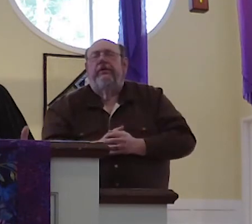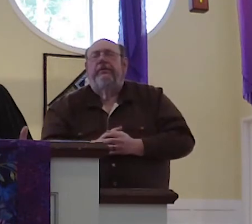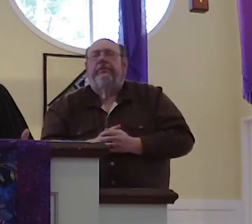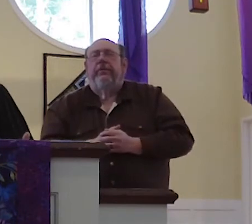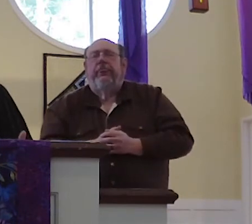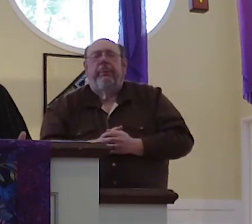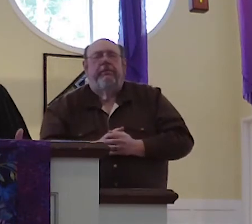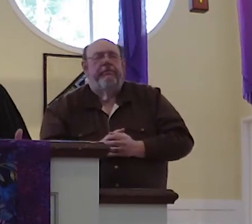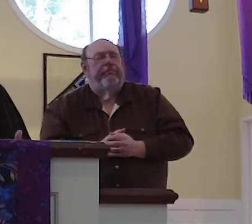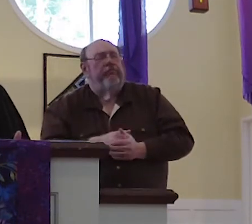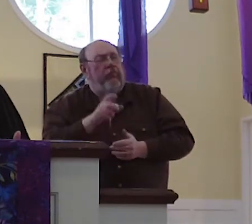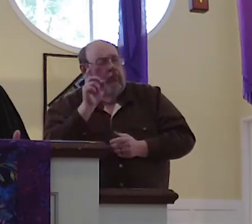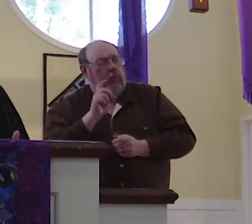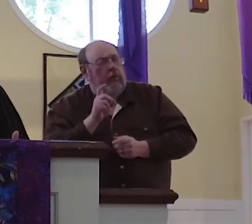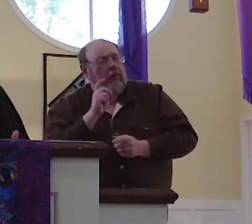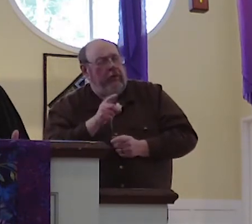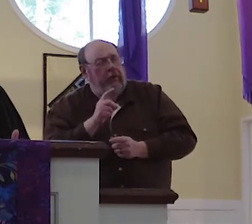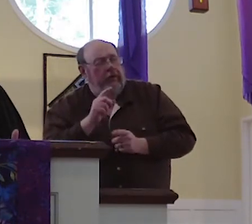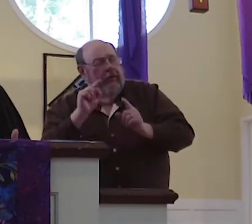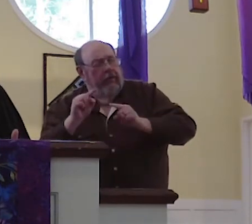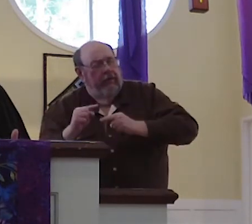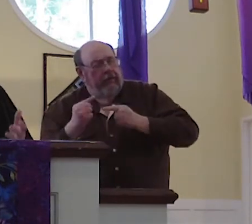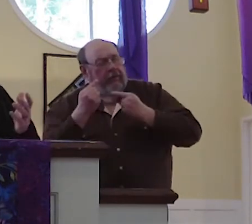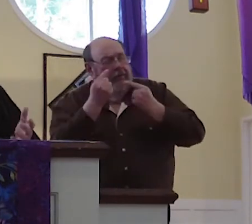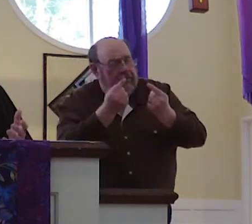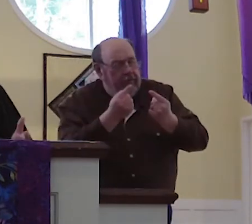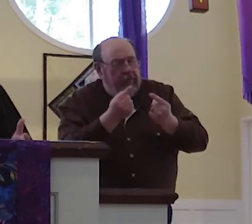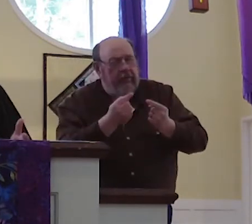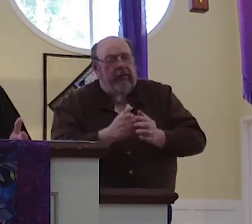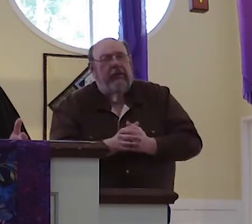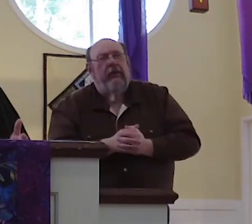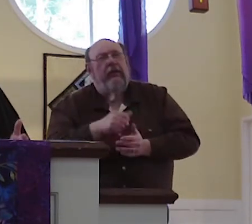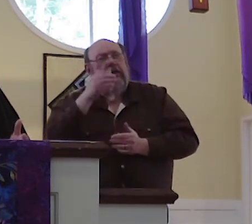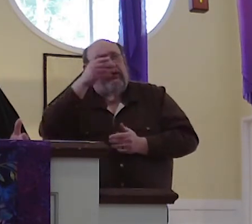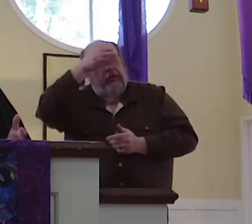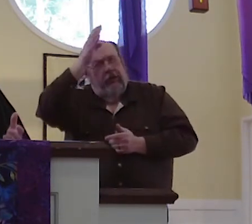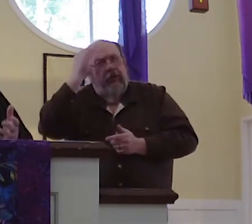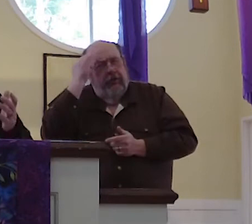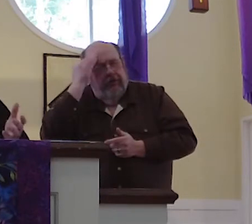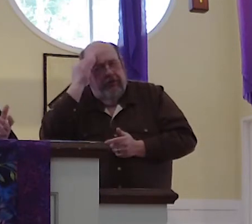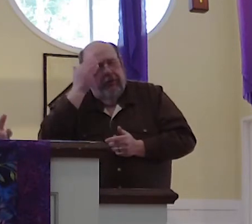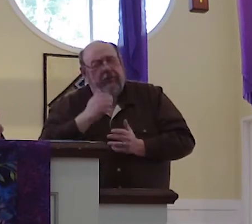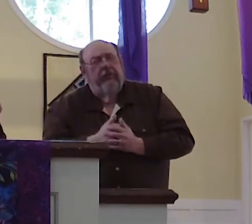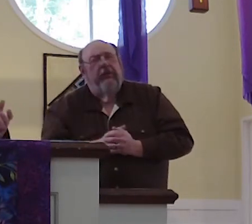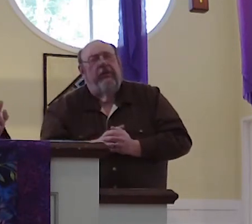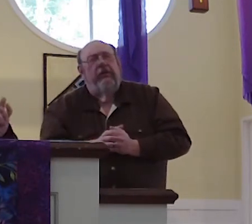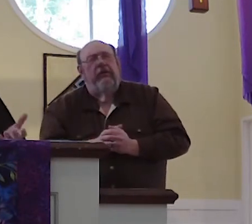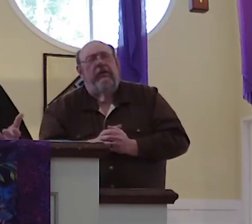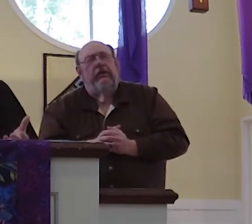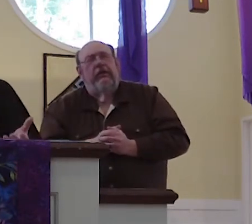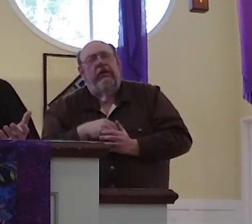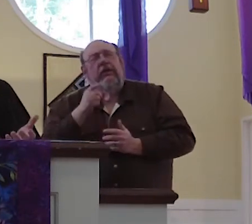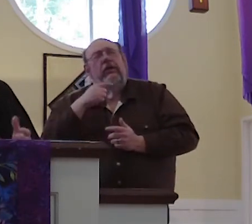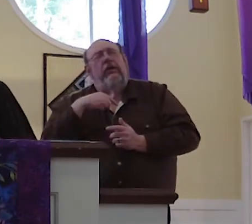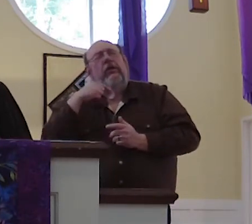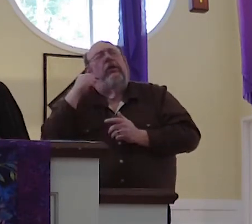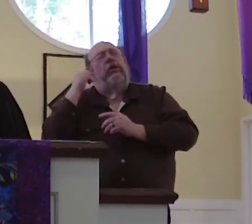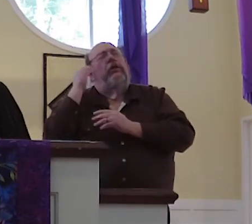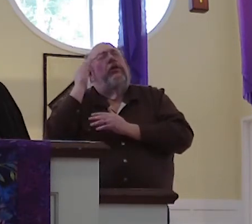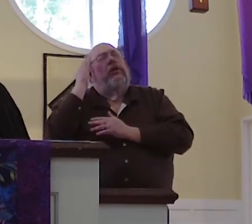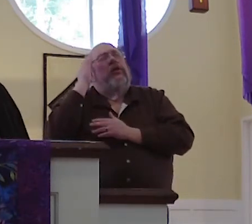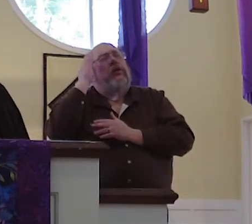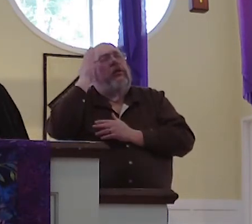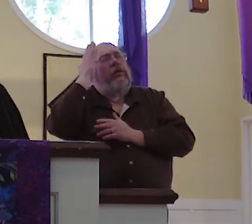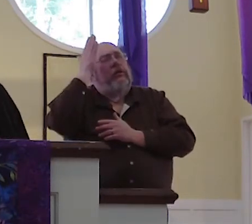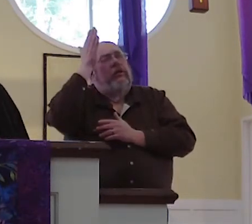We're going to need things along the way. And God knows that. Indeed, God knows that long before we're even aware